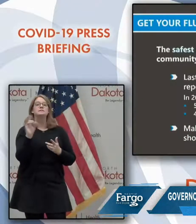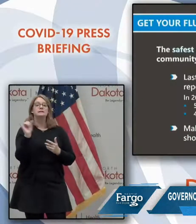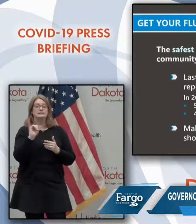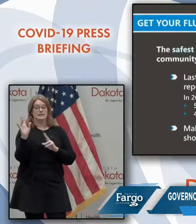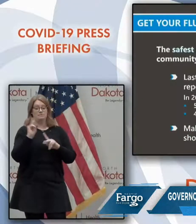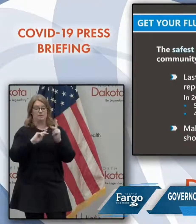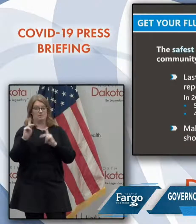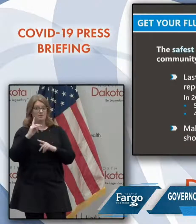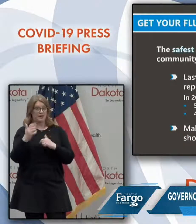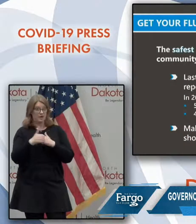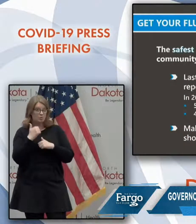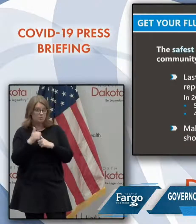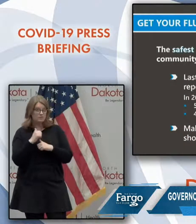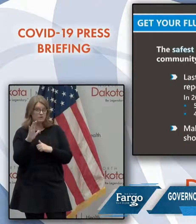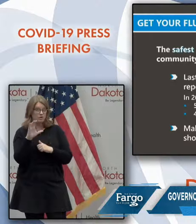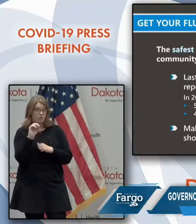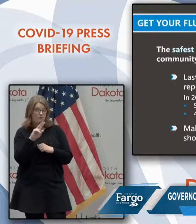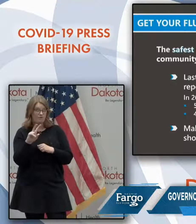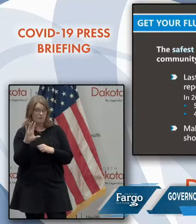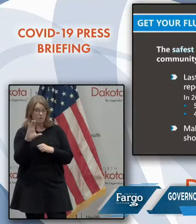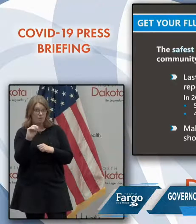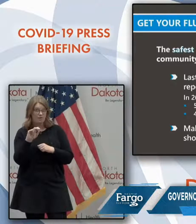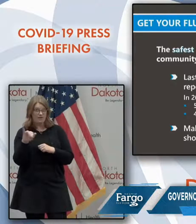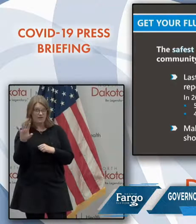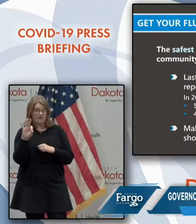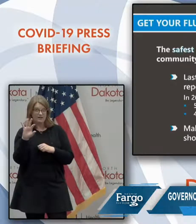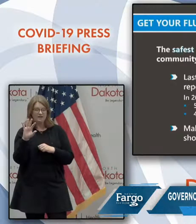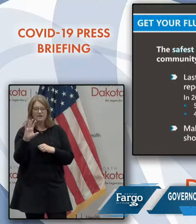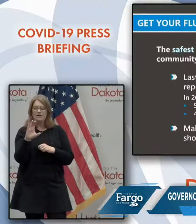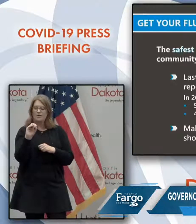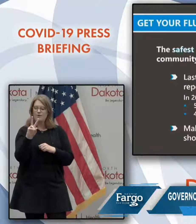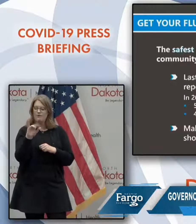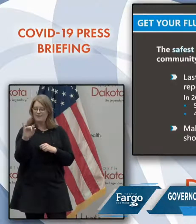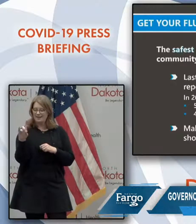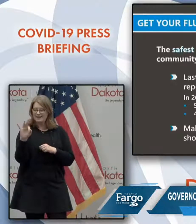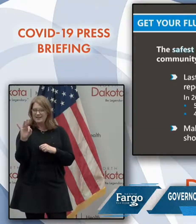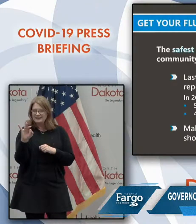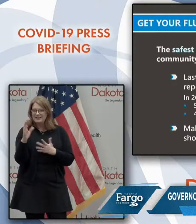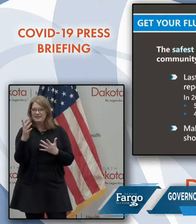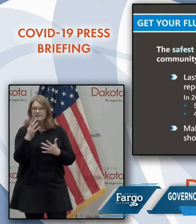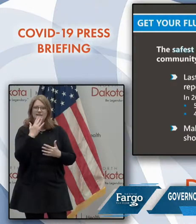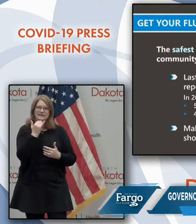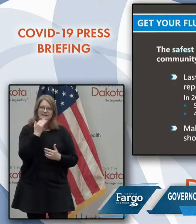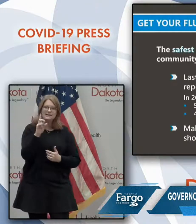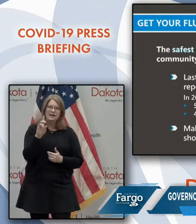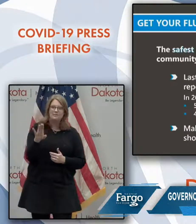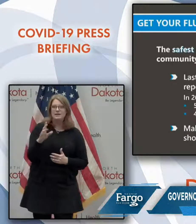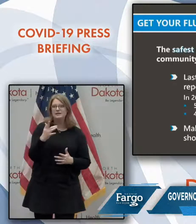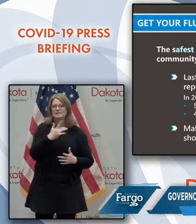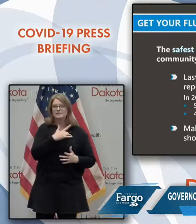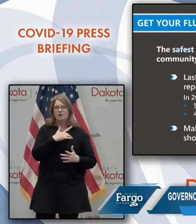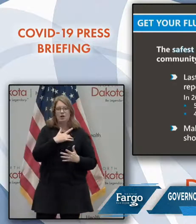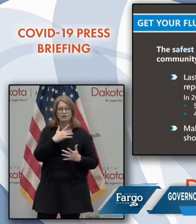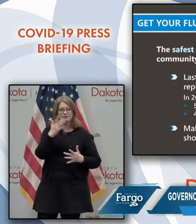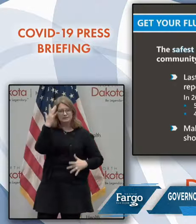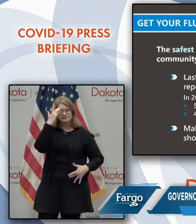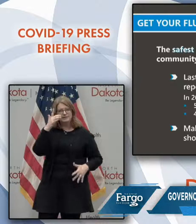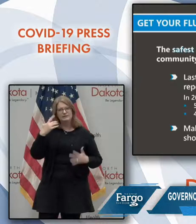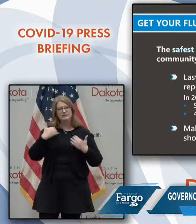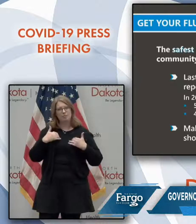risk for COVID-19 complications, and so people with diabetes, lung disease, heart disease, the